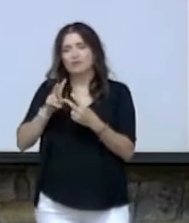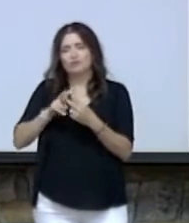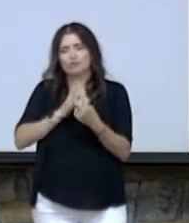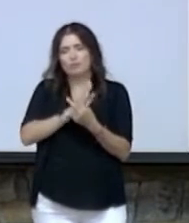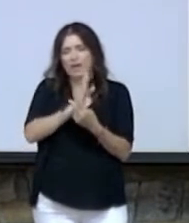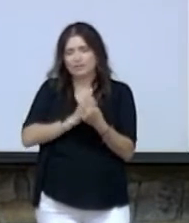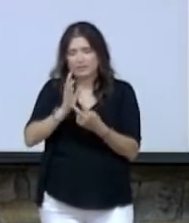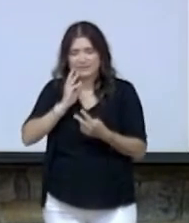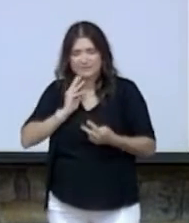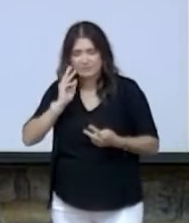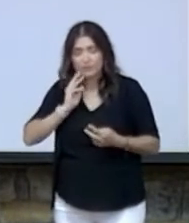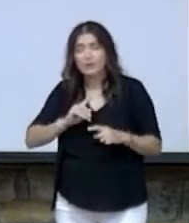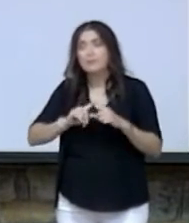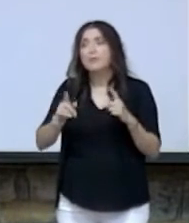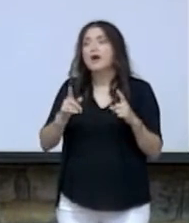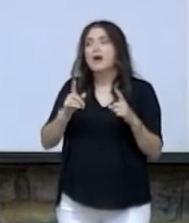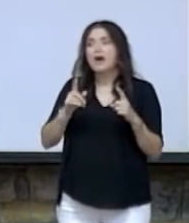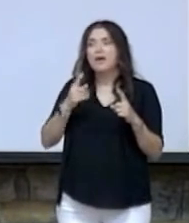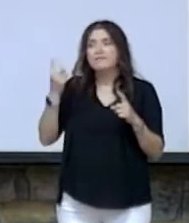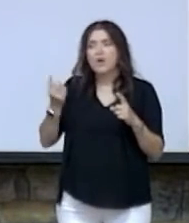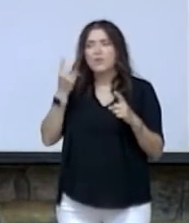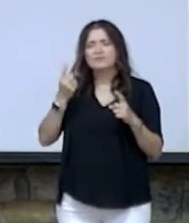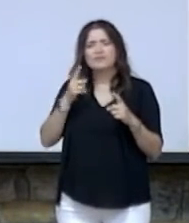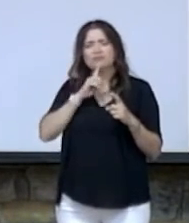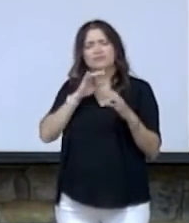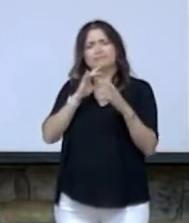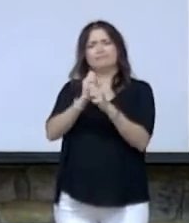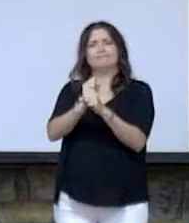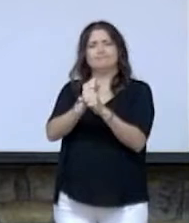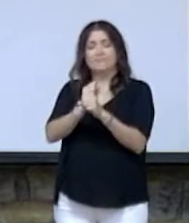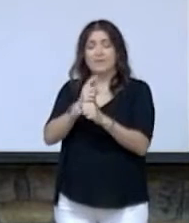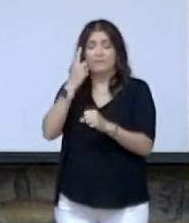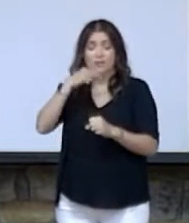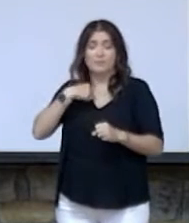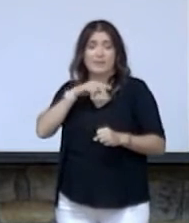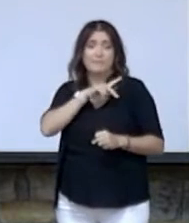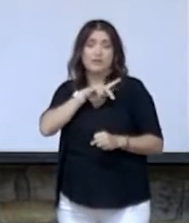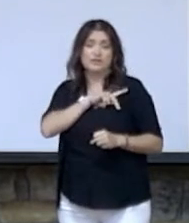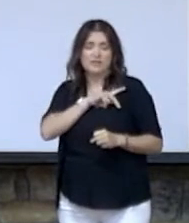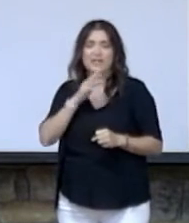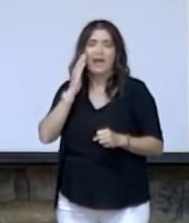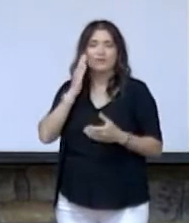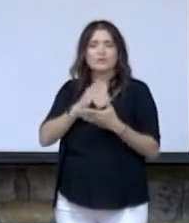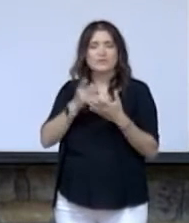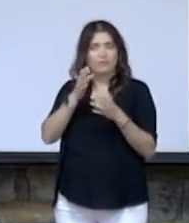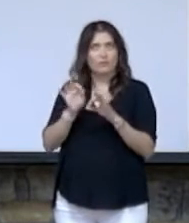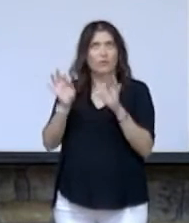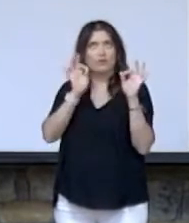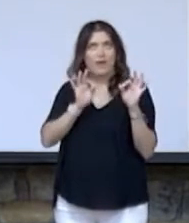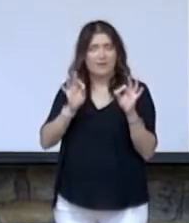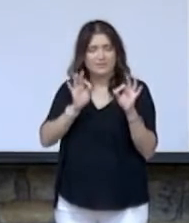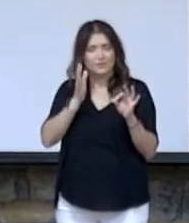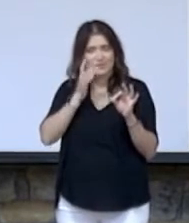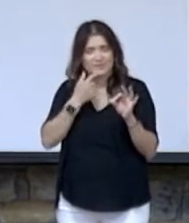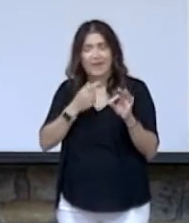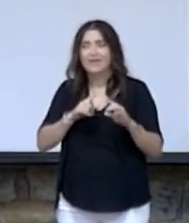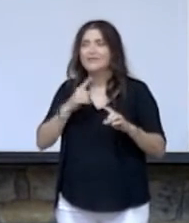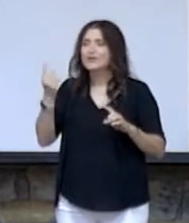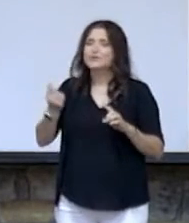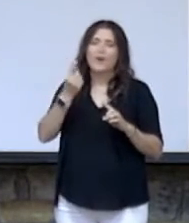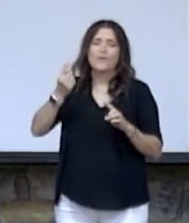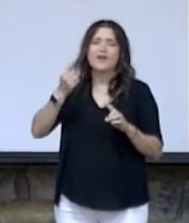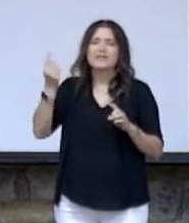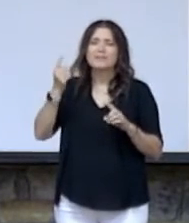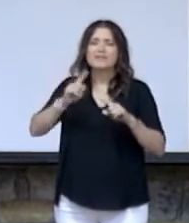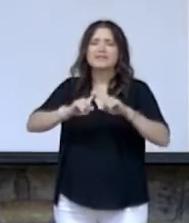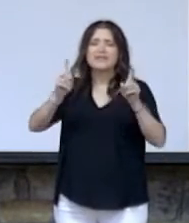branches. But I've always kind of been a little bit intrigued, and for me personally at least, and I know some of you are going to roll your eyes when I say this, there's always just something a